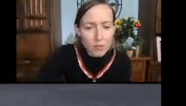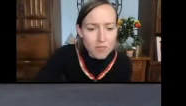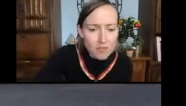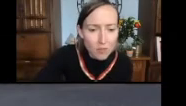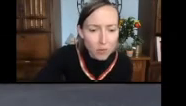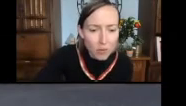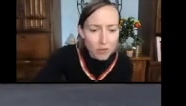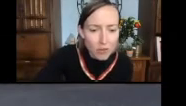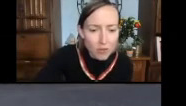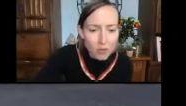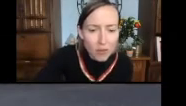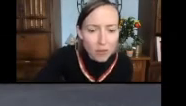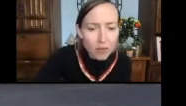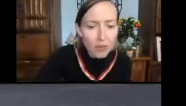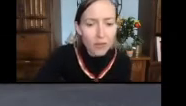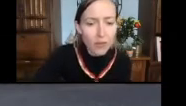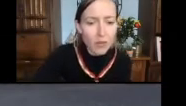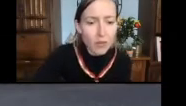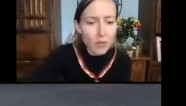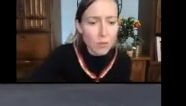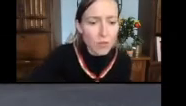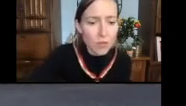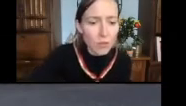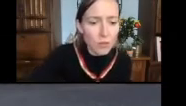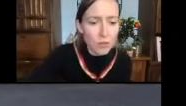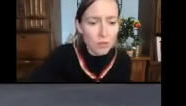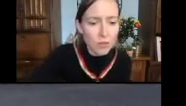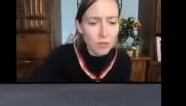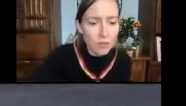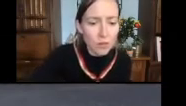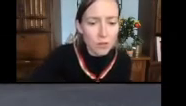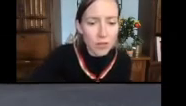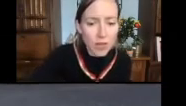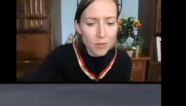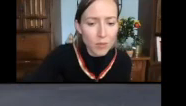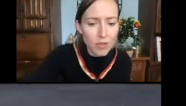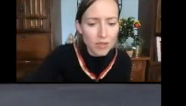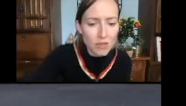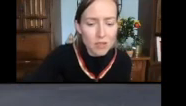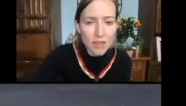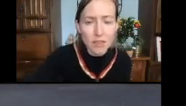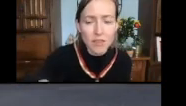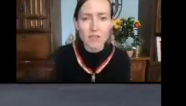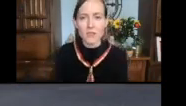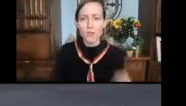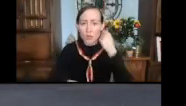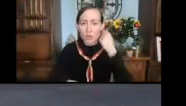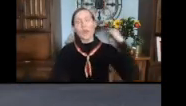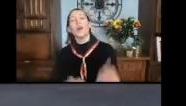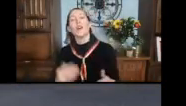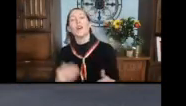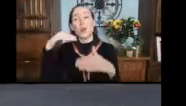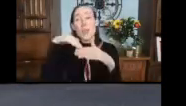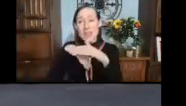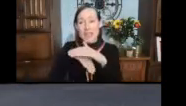Whoops, that's the Bible verse. Where'd you go? Okay, maybe I accidentally took them off. All